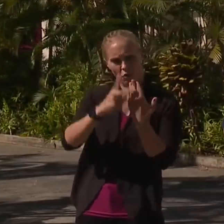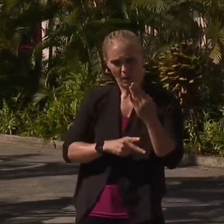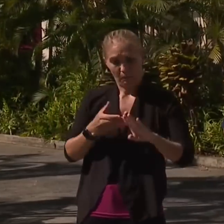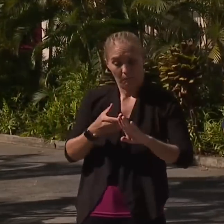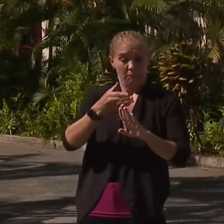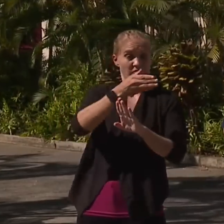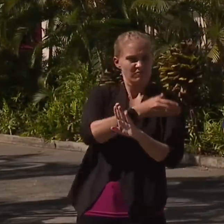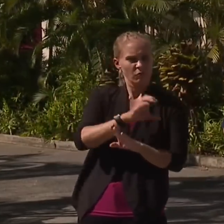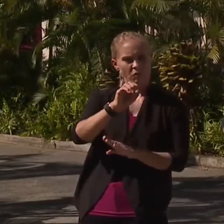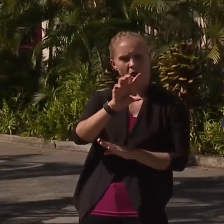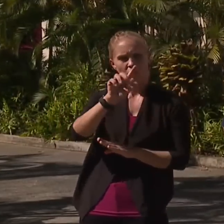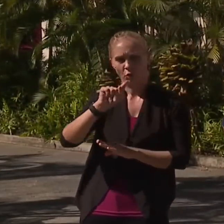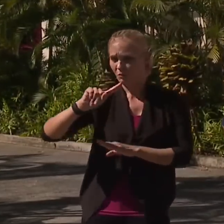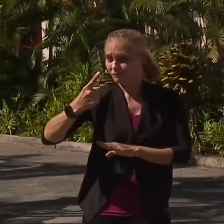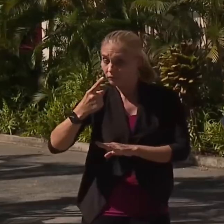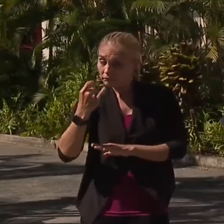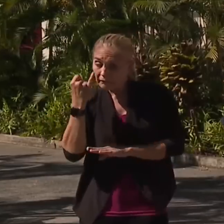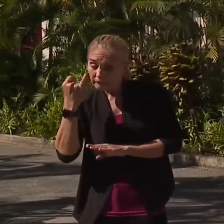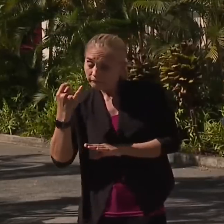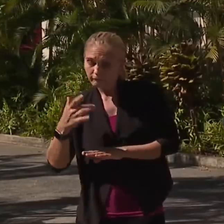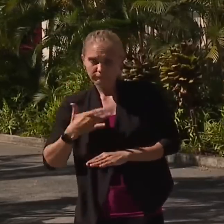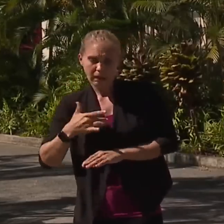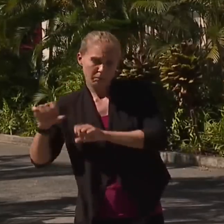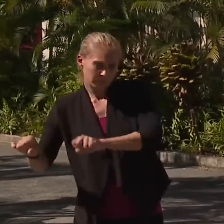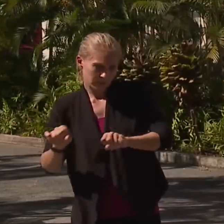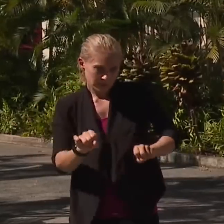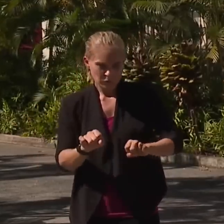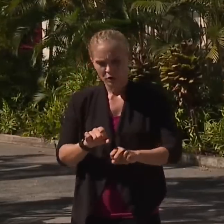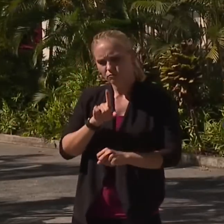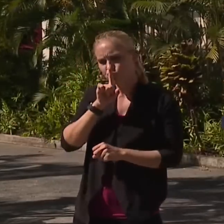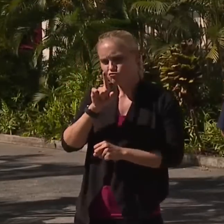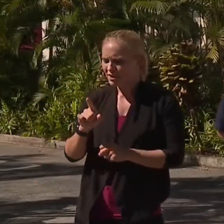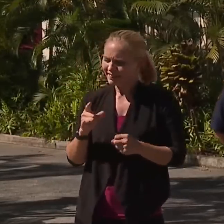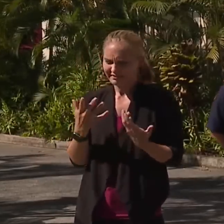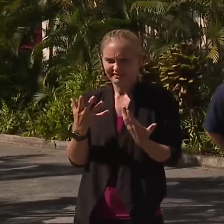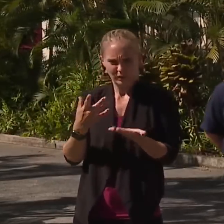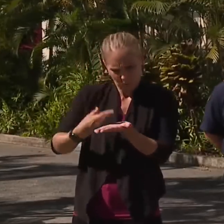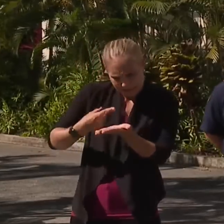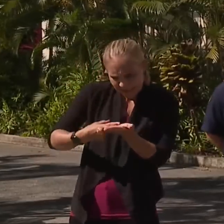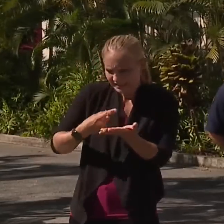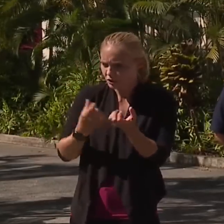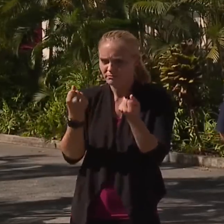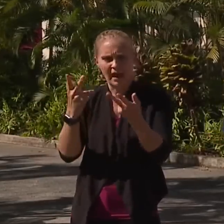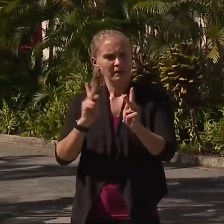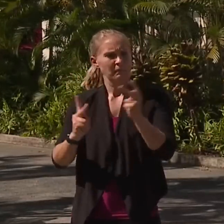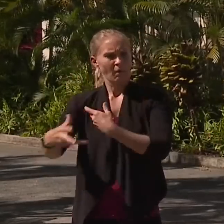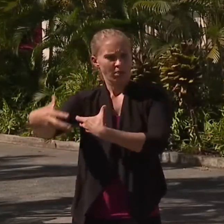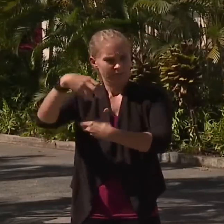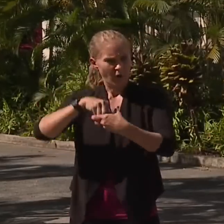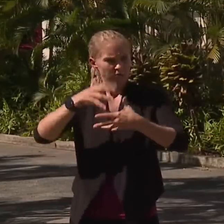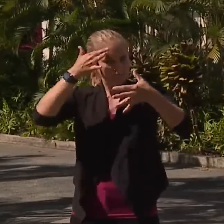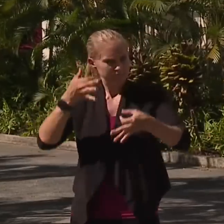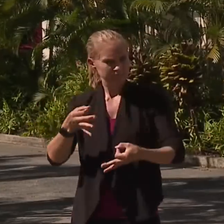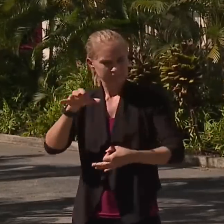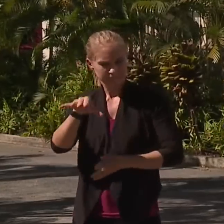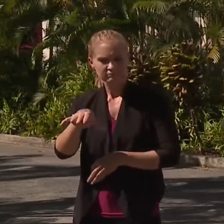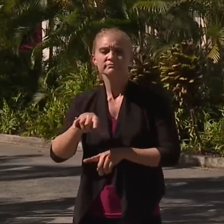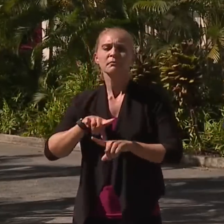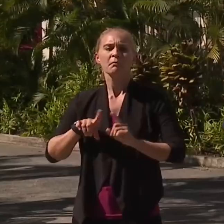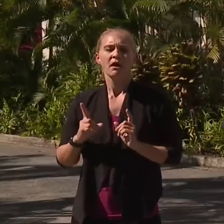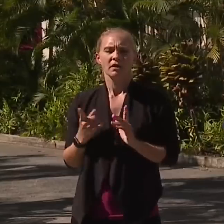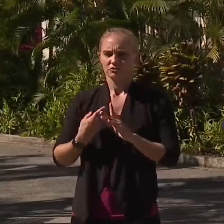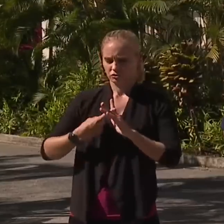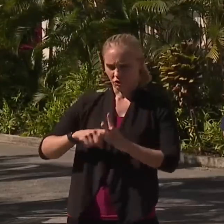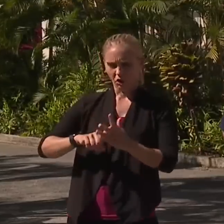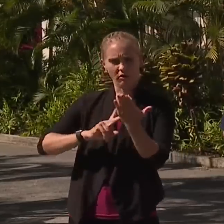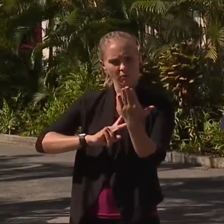if possible. At the end of the day, there's many stakeholders involved. But I do think that starting